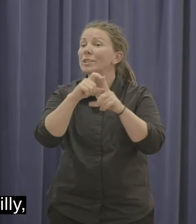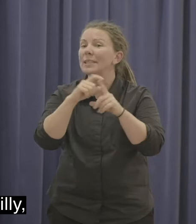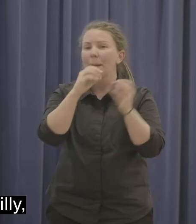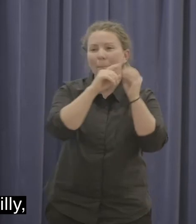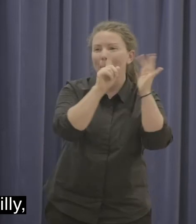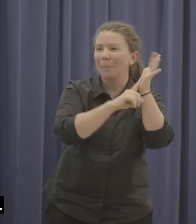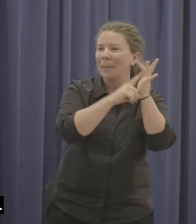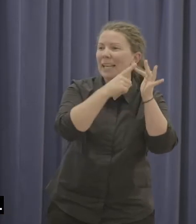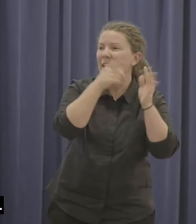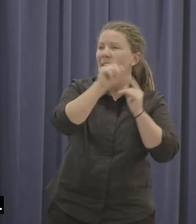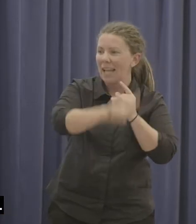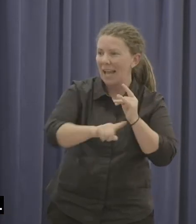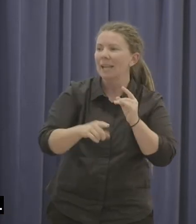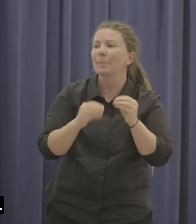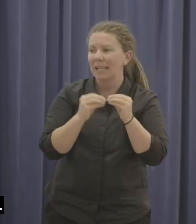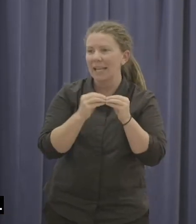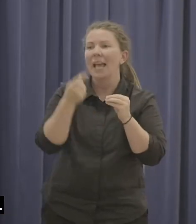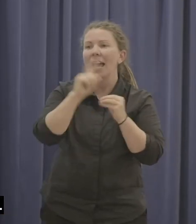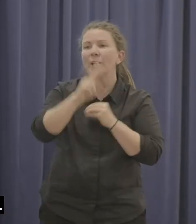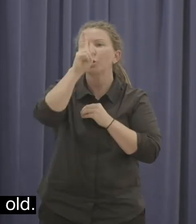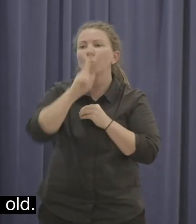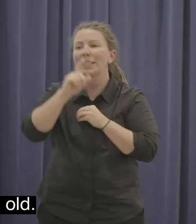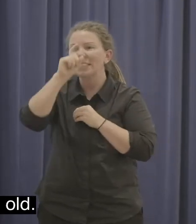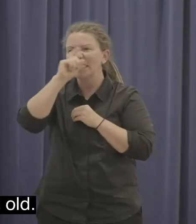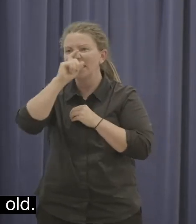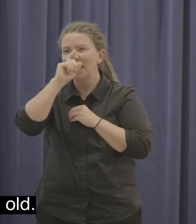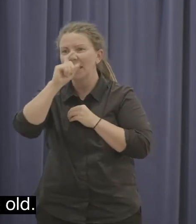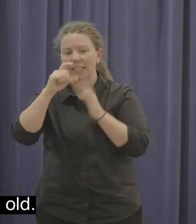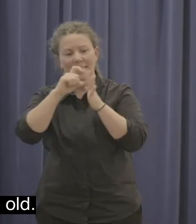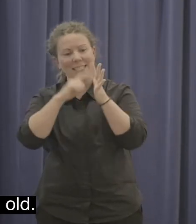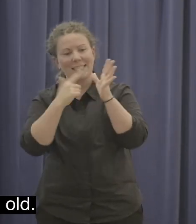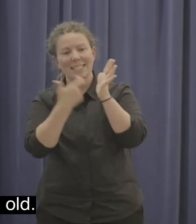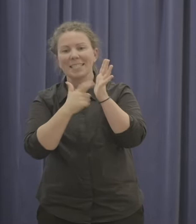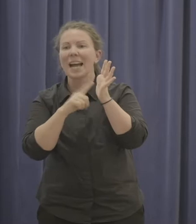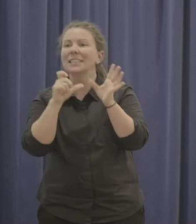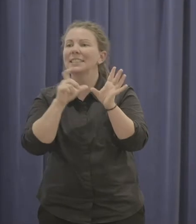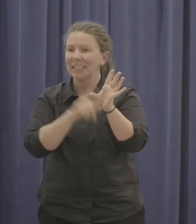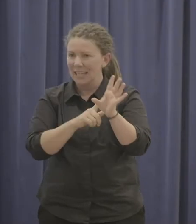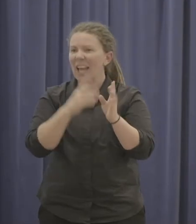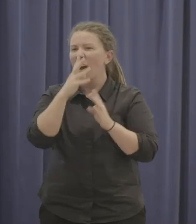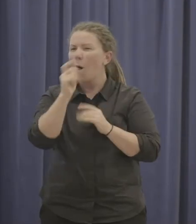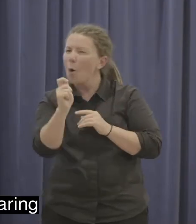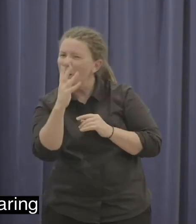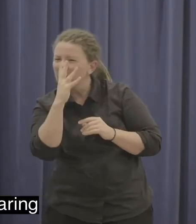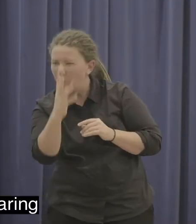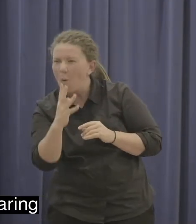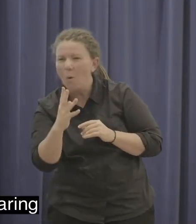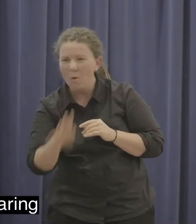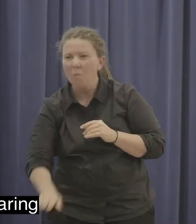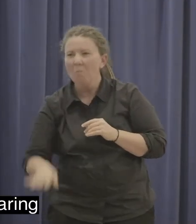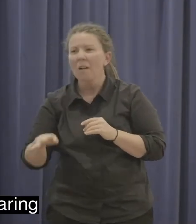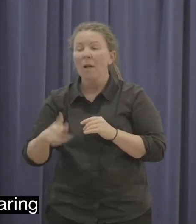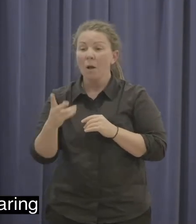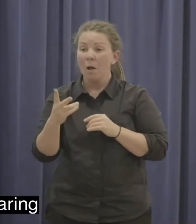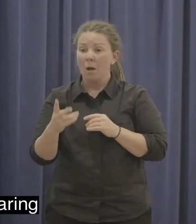Billy and her twin sister Darcy, and they're almost 4 years old. Austin and Darcy are